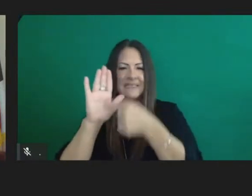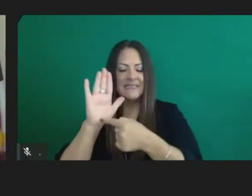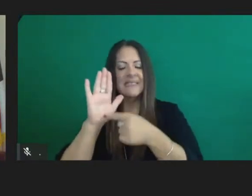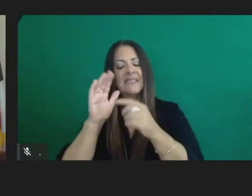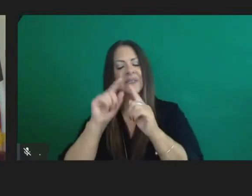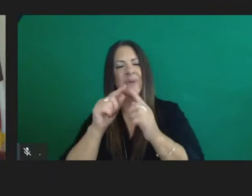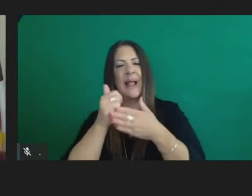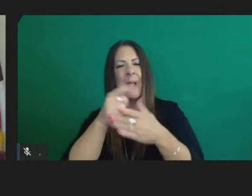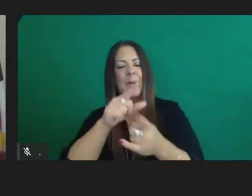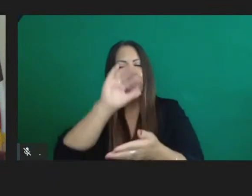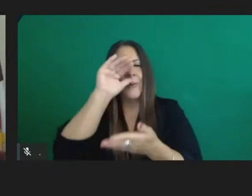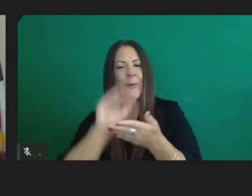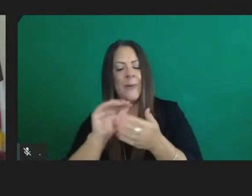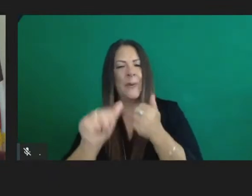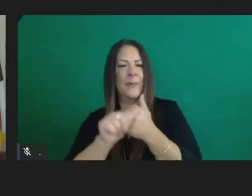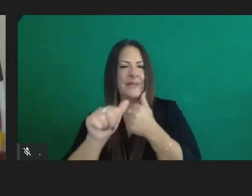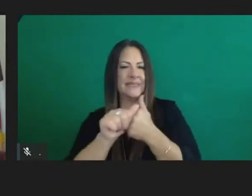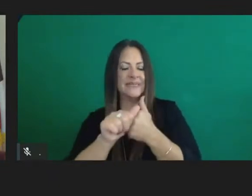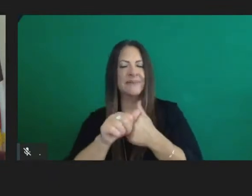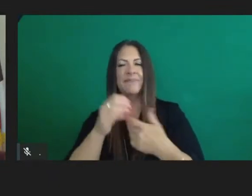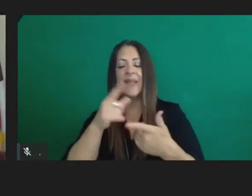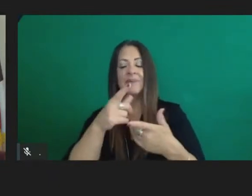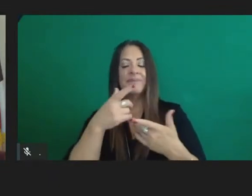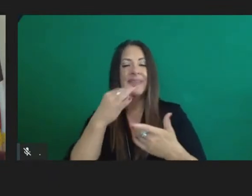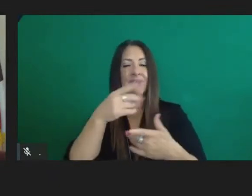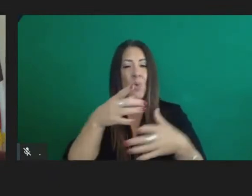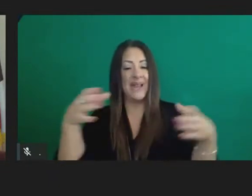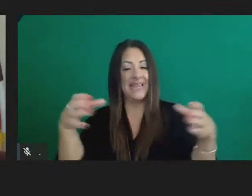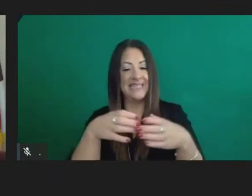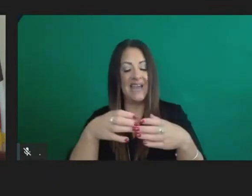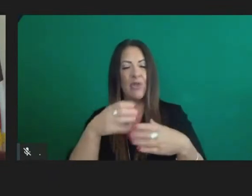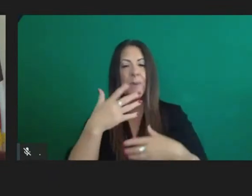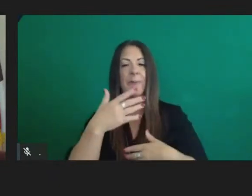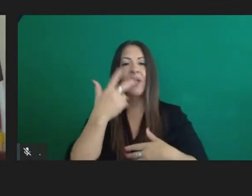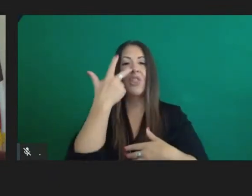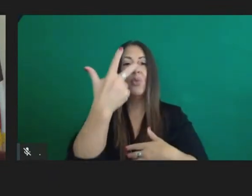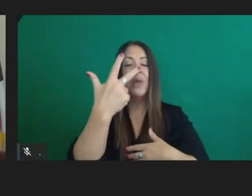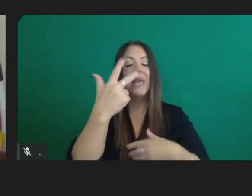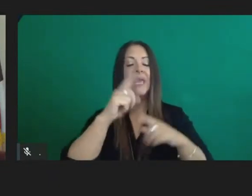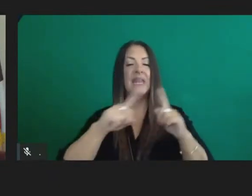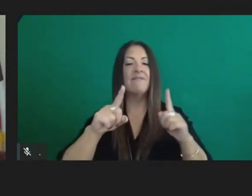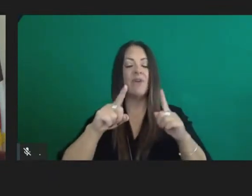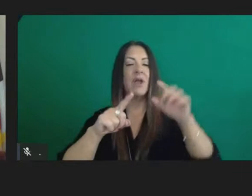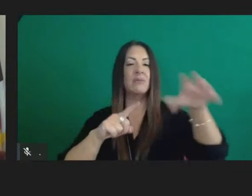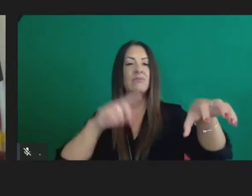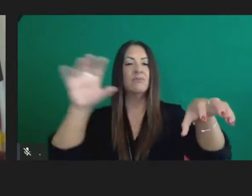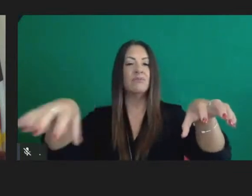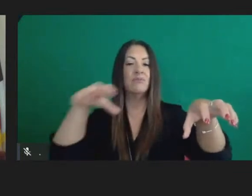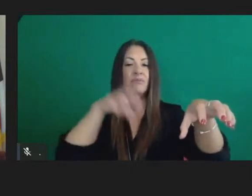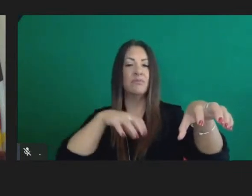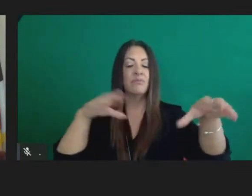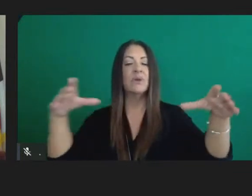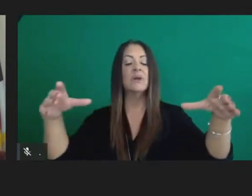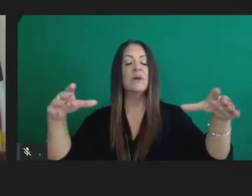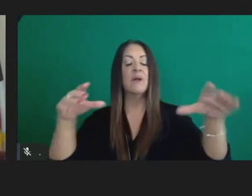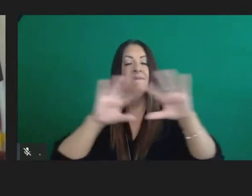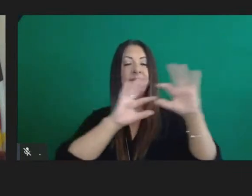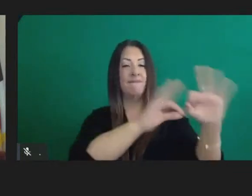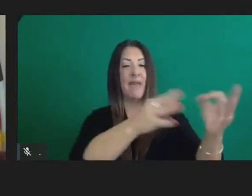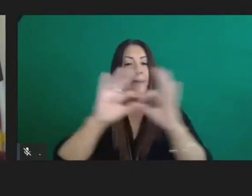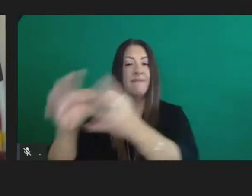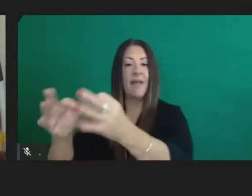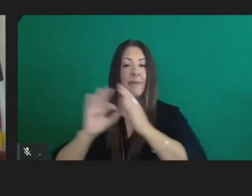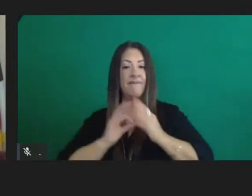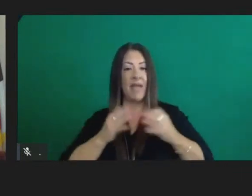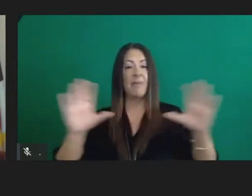fewer, making sure that it's outside as much as possible, following the rules of wearing your mask, keeping